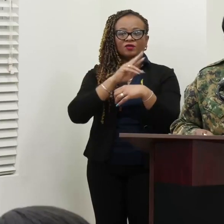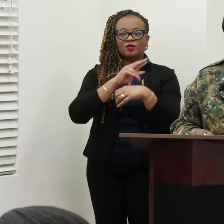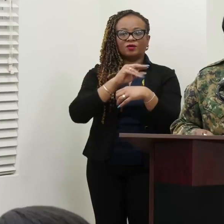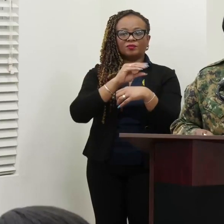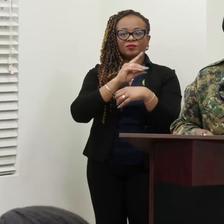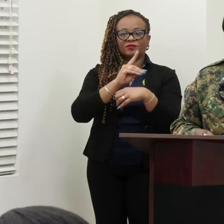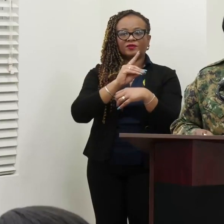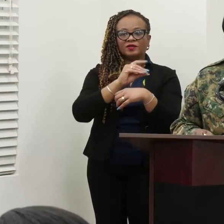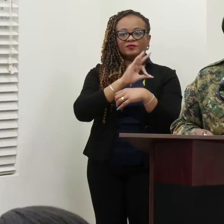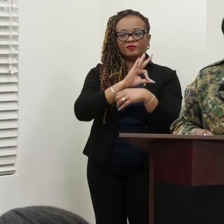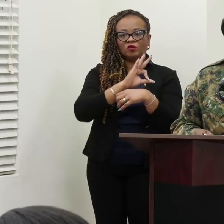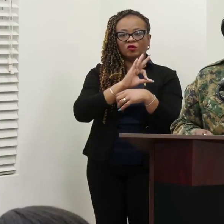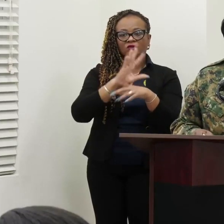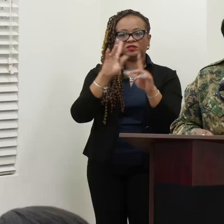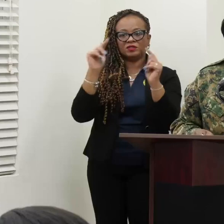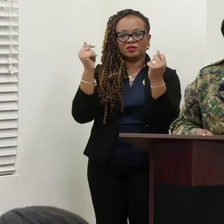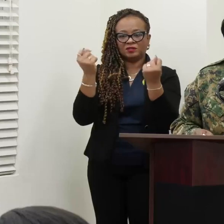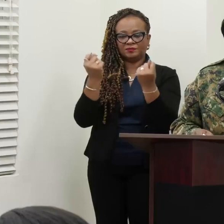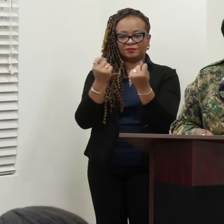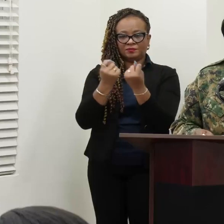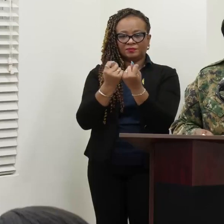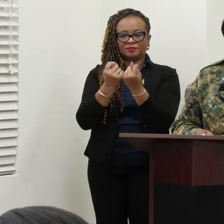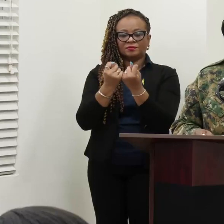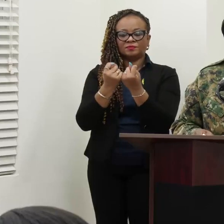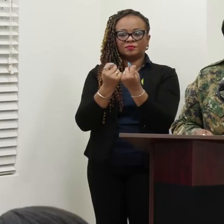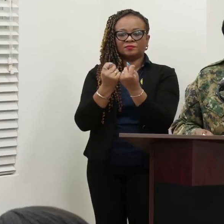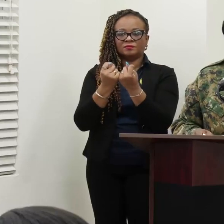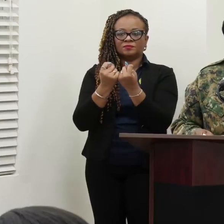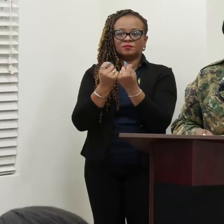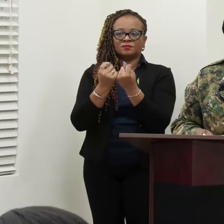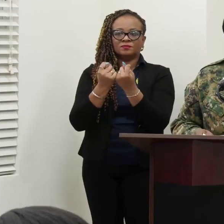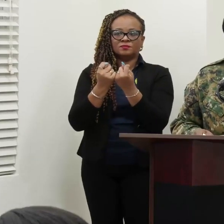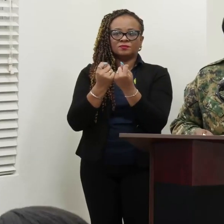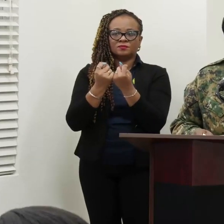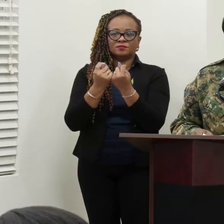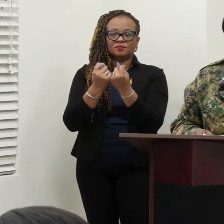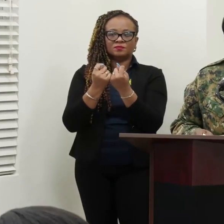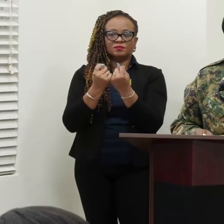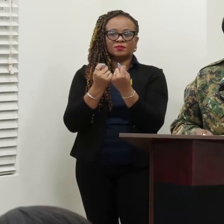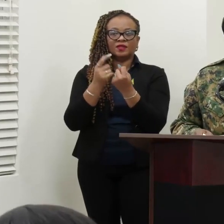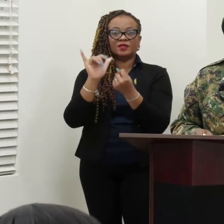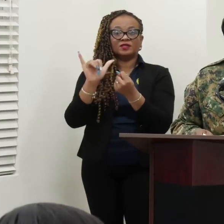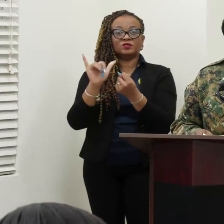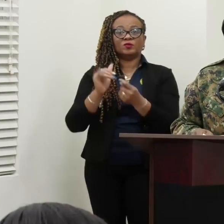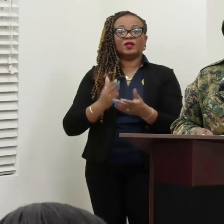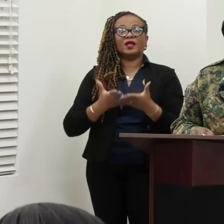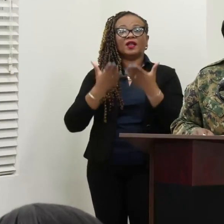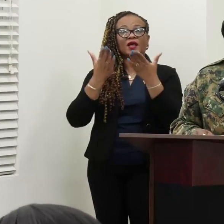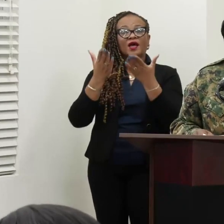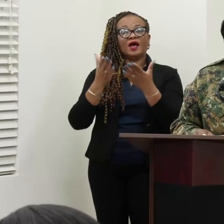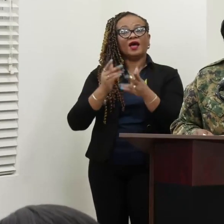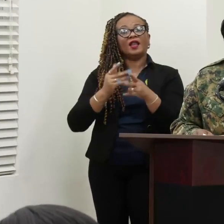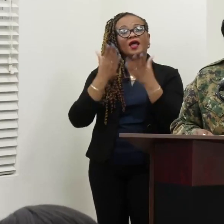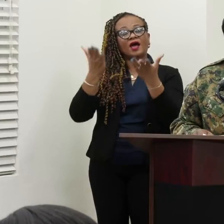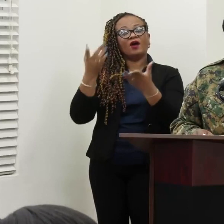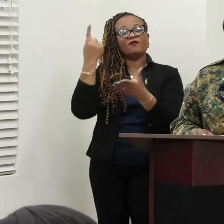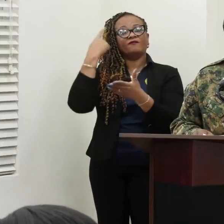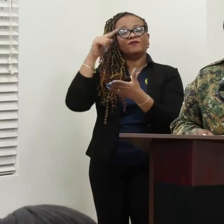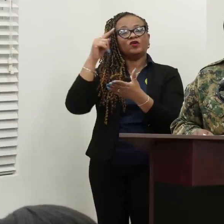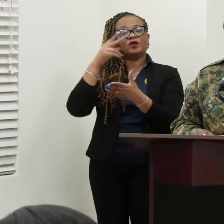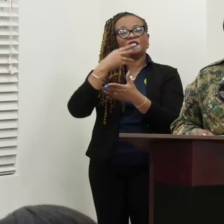Force impact team. And you get moun depuis cyclone get the passe. This will allow for